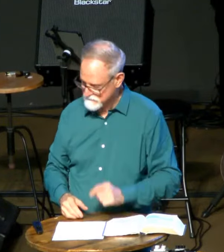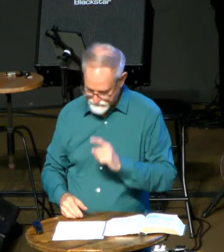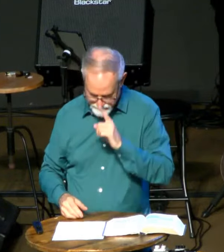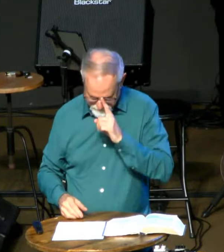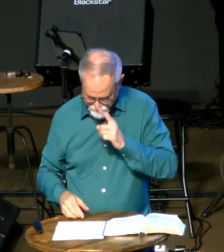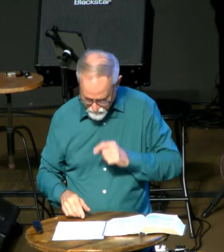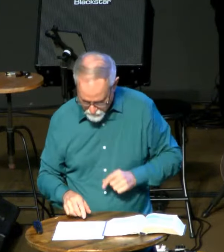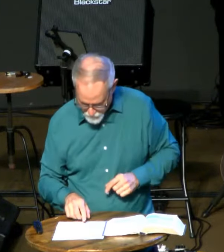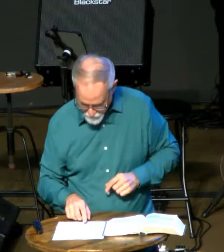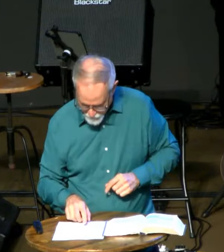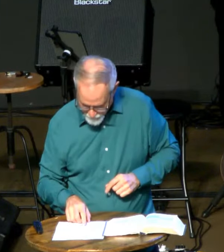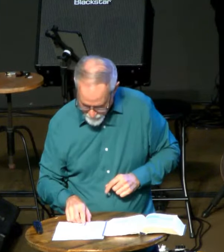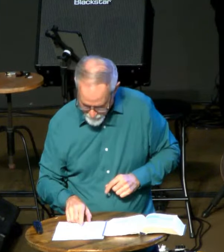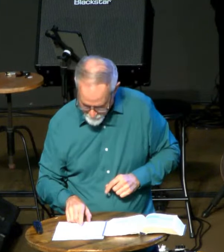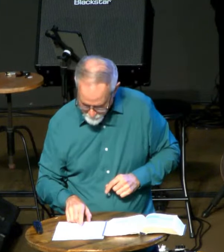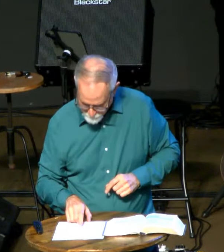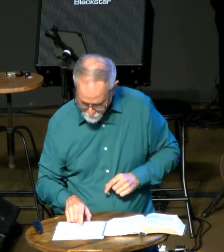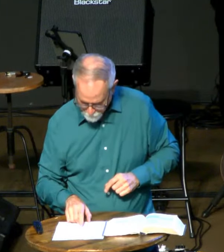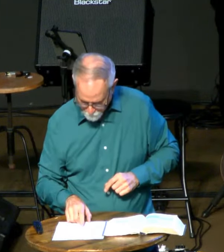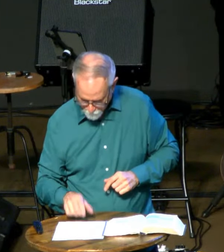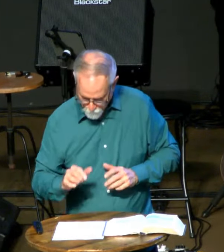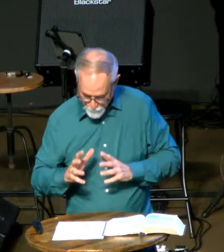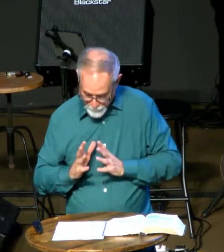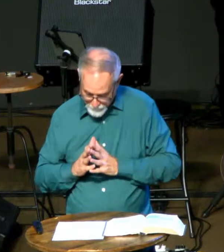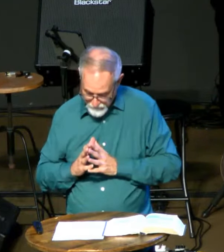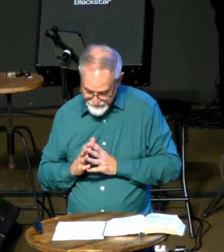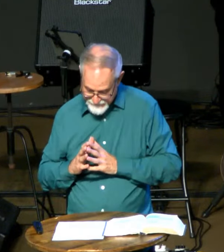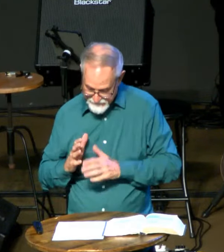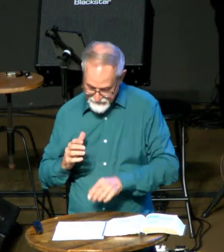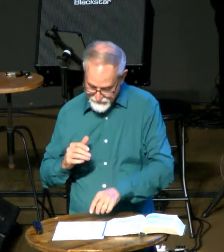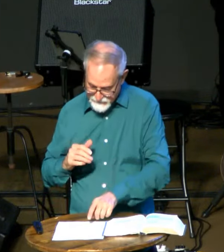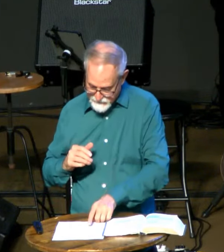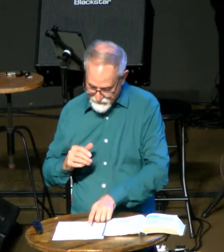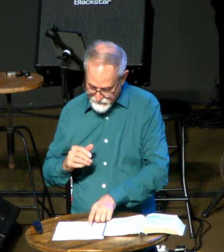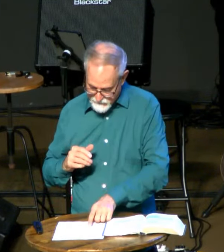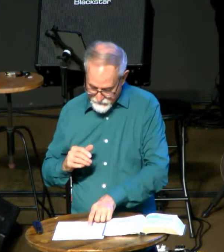it's sad. It's really sad.